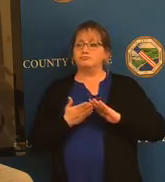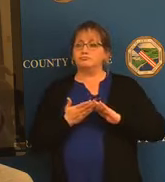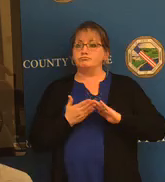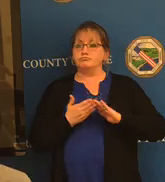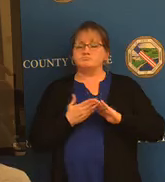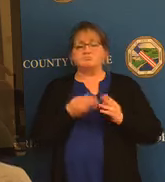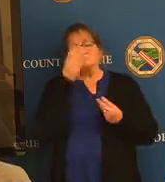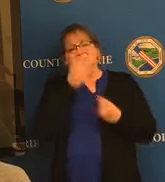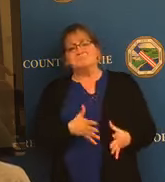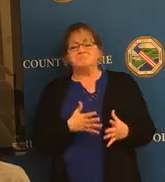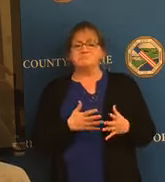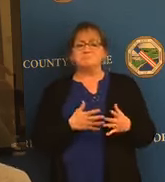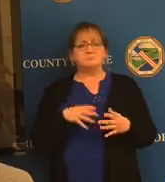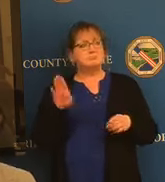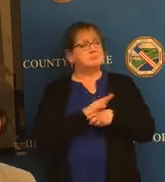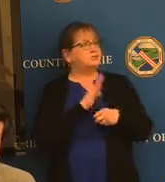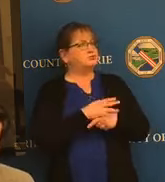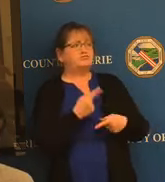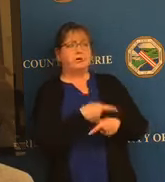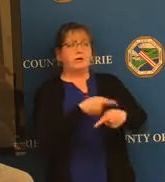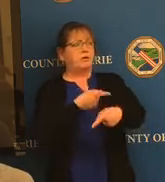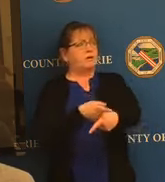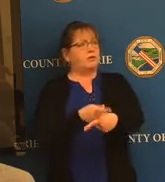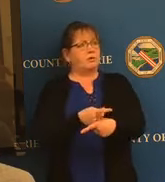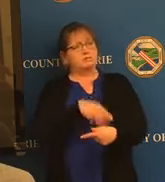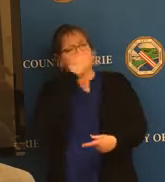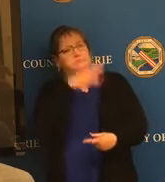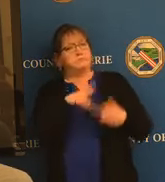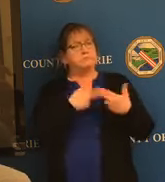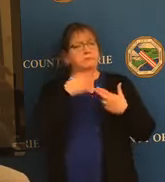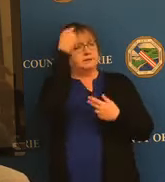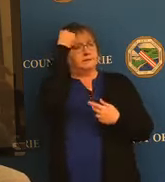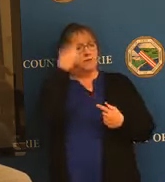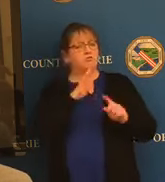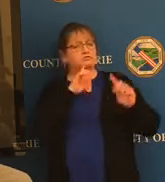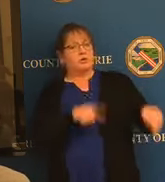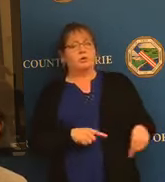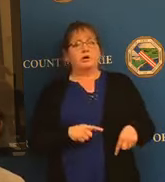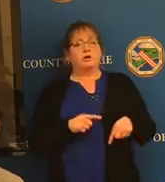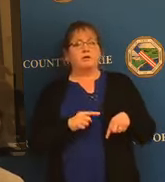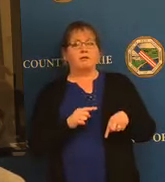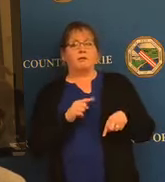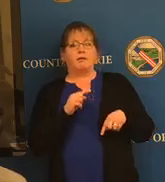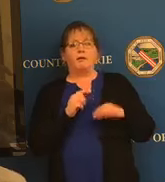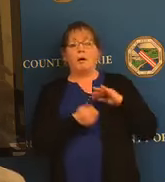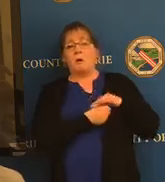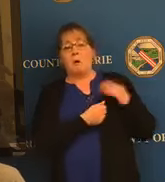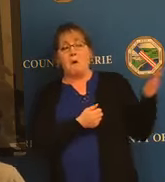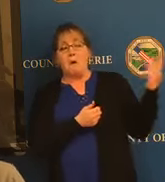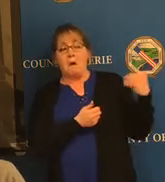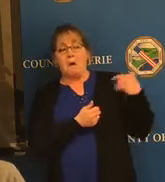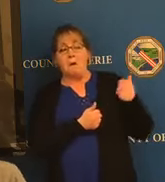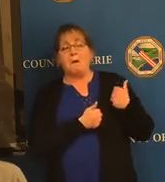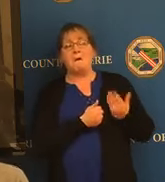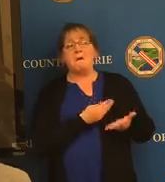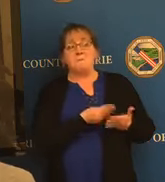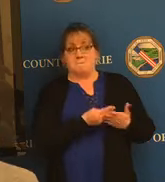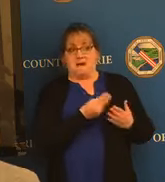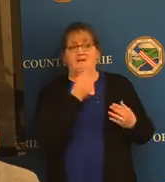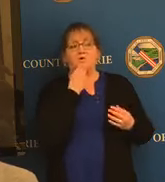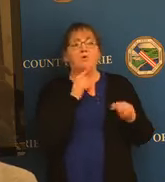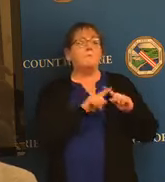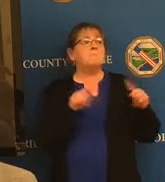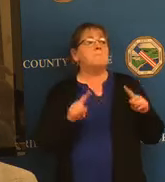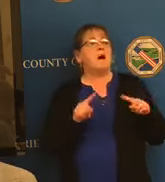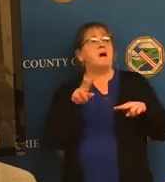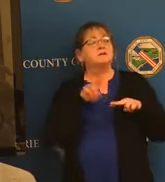orders, acting as if it was business as usual. Maybe doing it in a sly manner, saying come in for takeout, but you could sit there and eat and